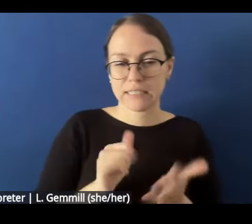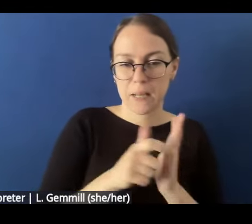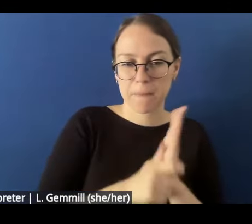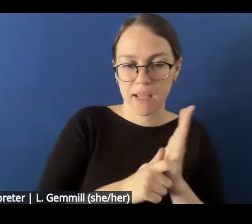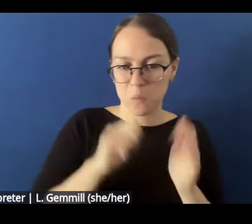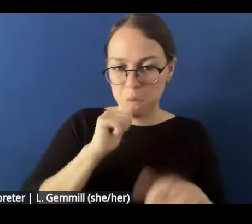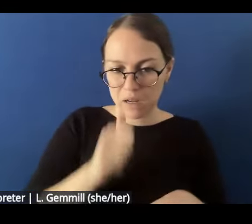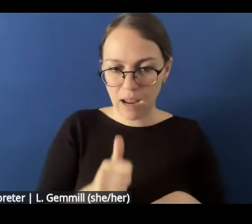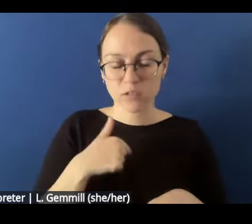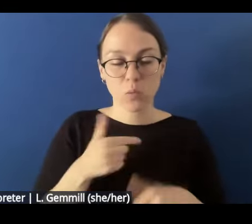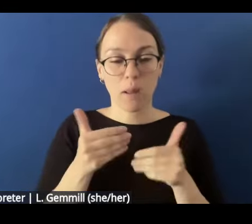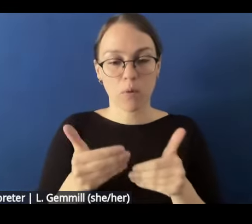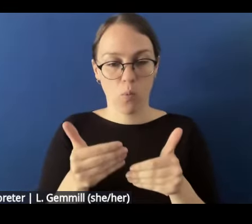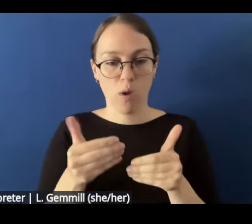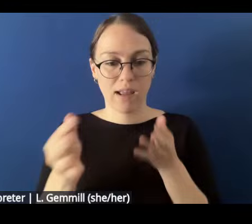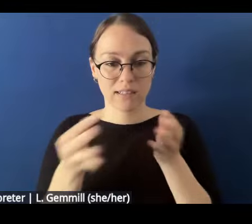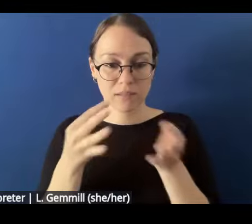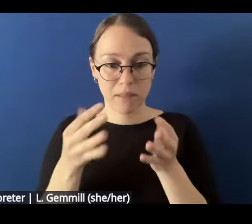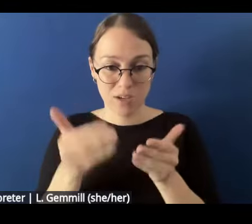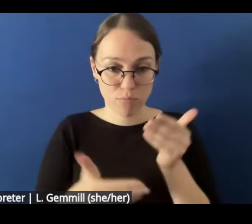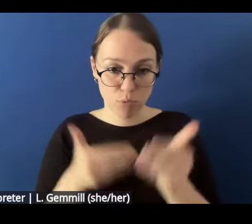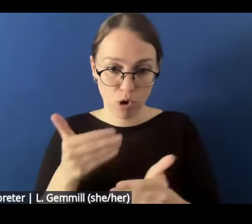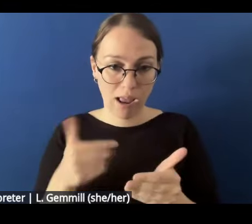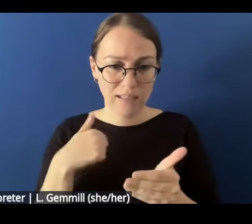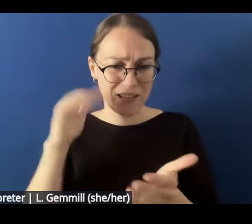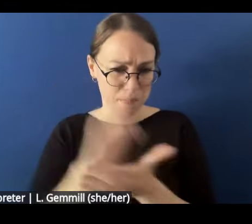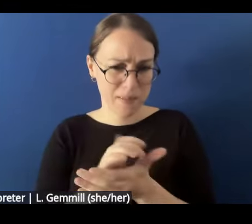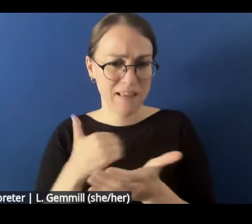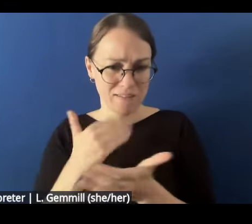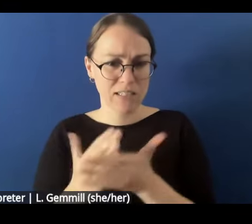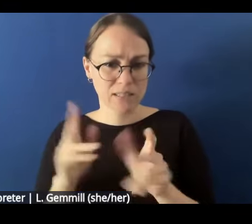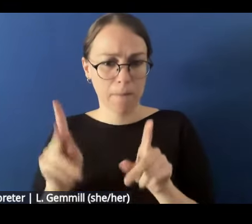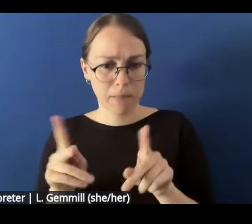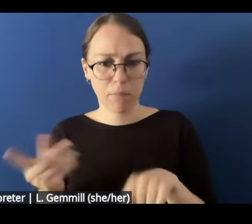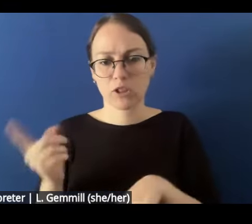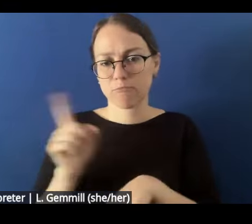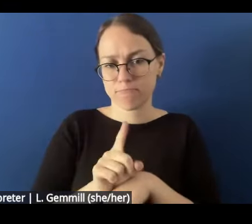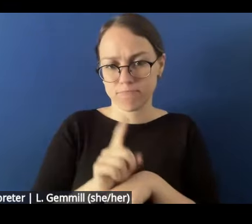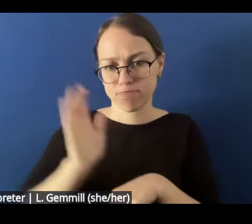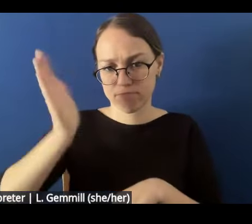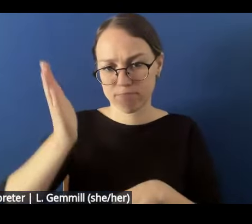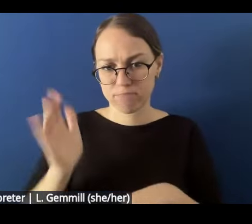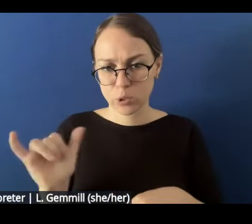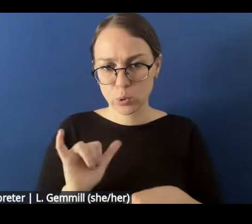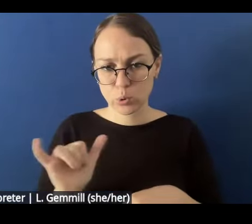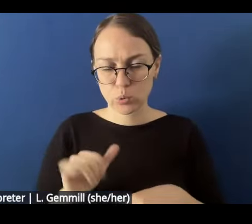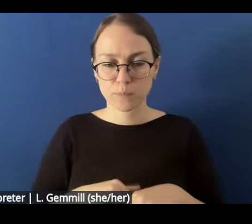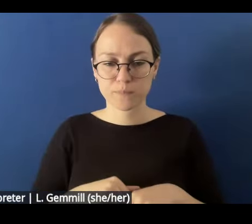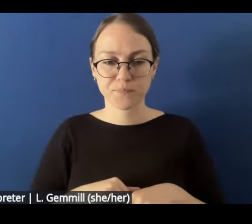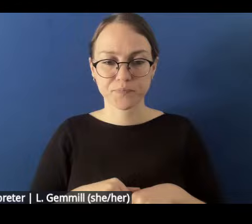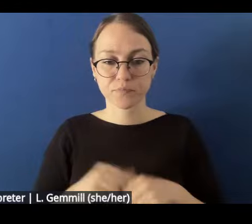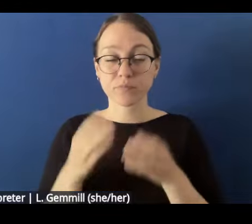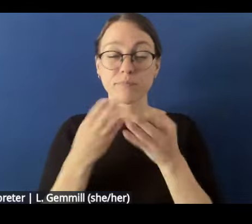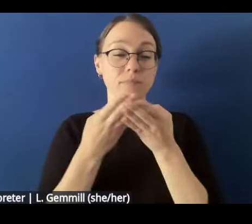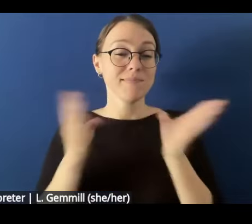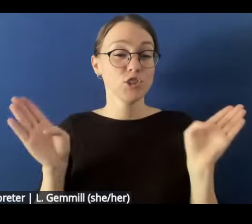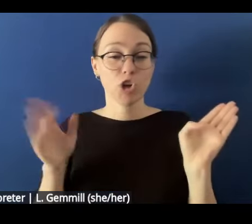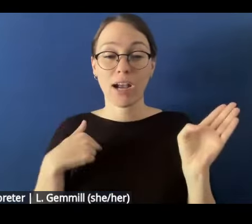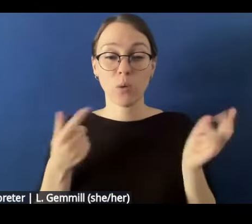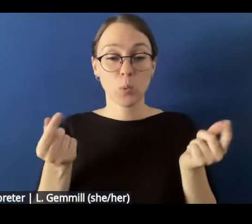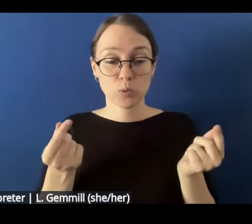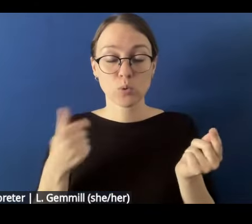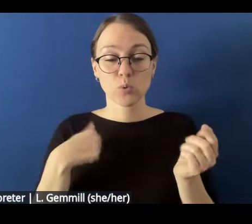process. And then I believe you also said you've got folks that want to talk about it as well. So in general, what we did was document everything that we did